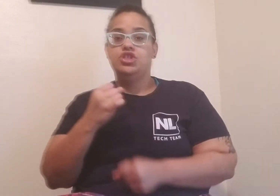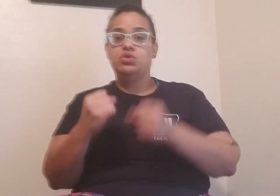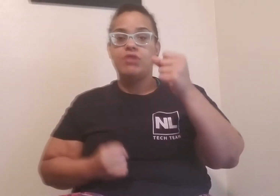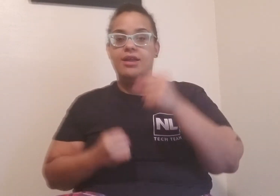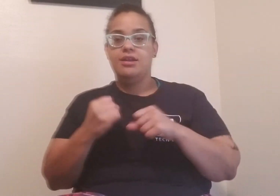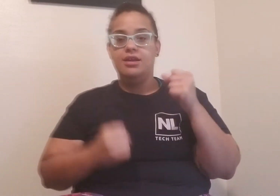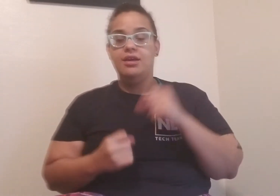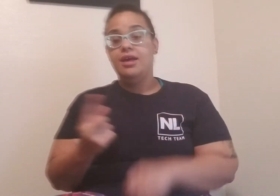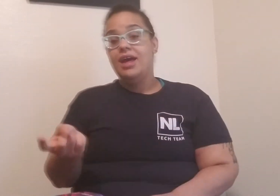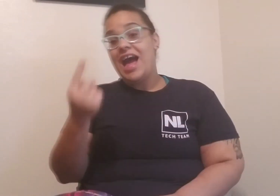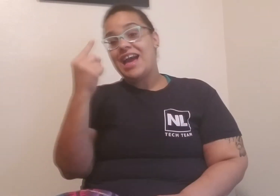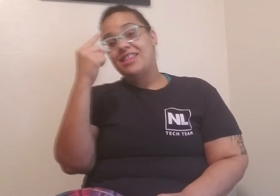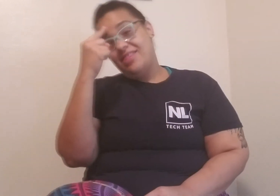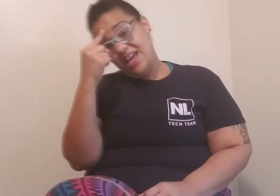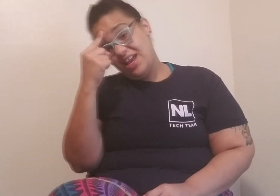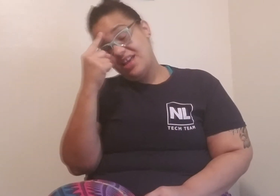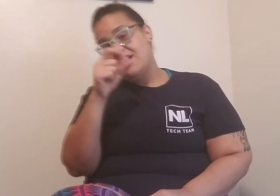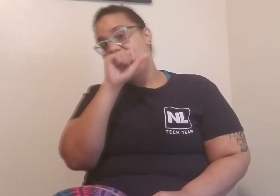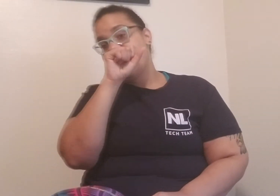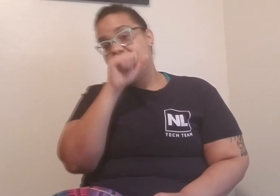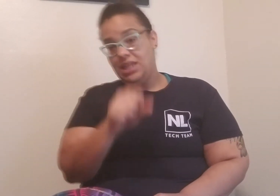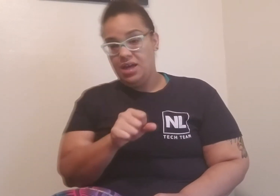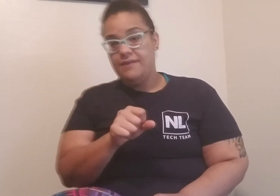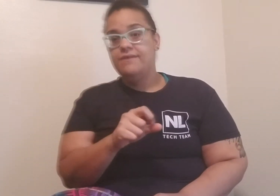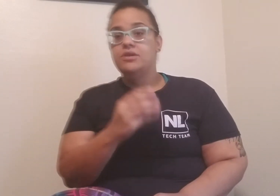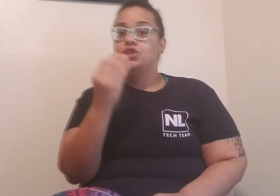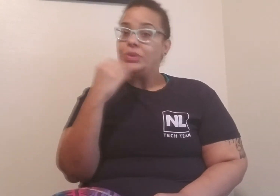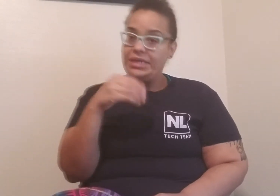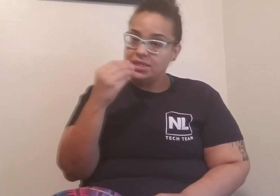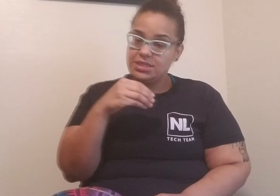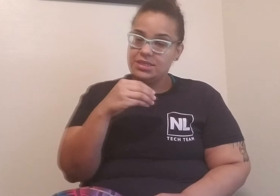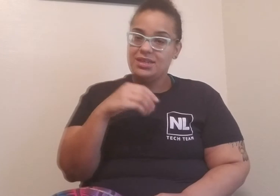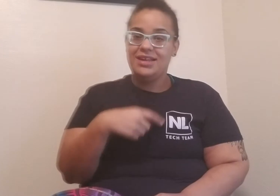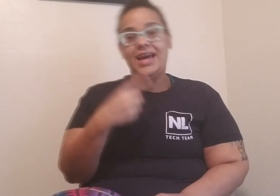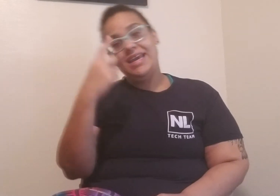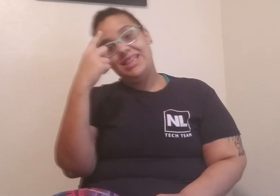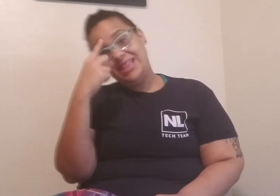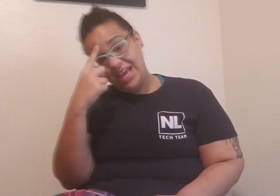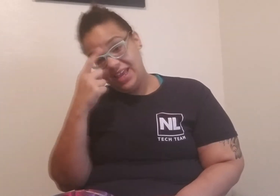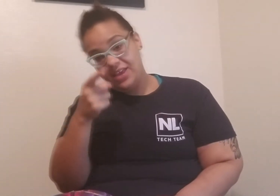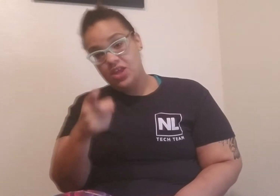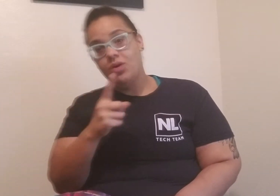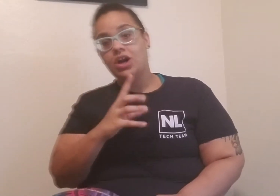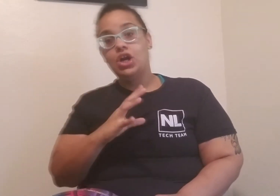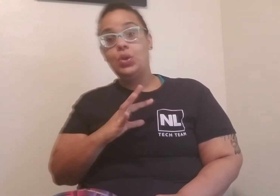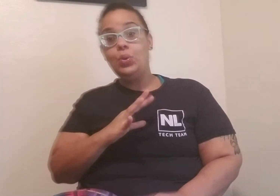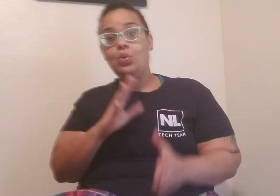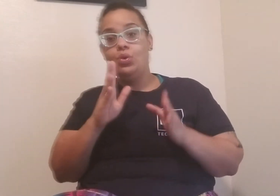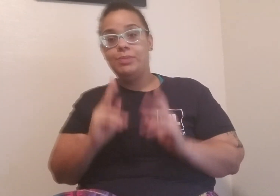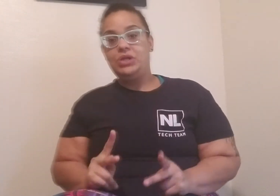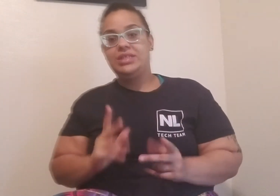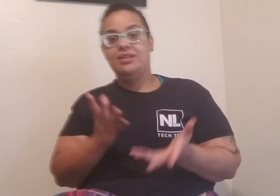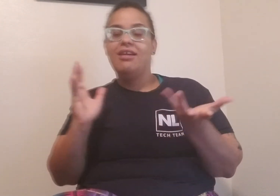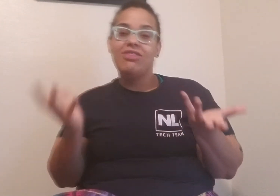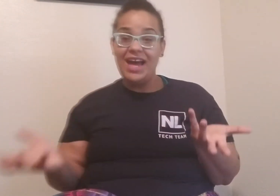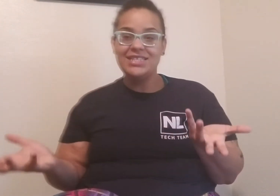to run. I think I love to eat. I think you are a cool person. That type of